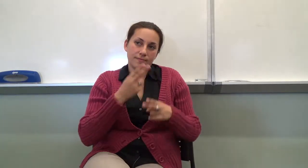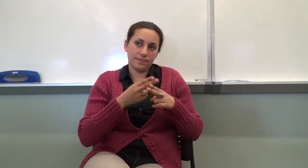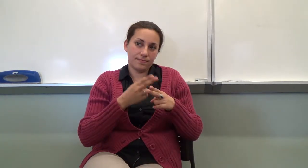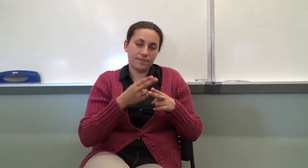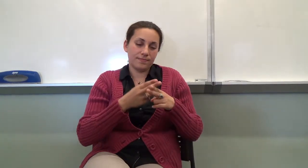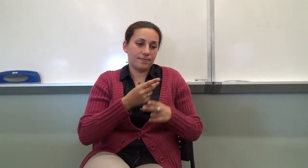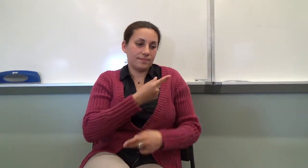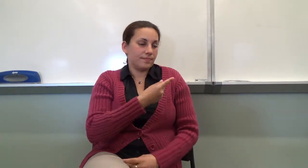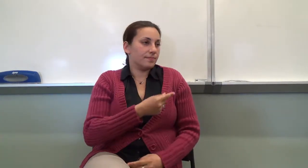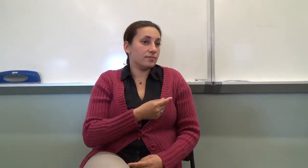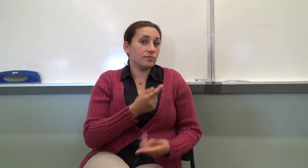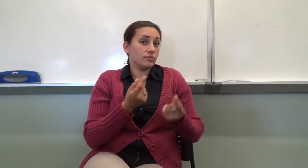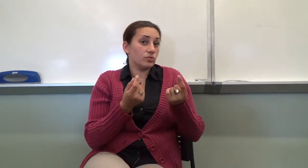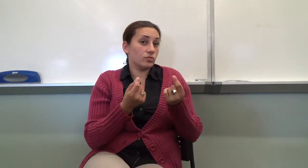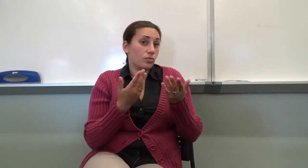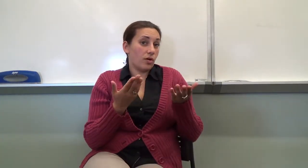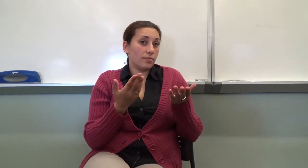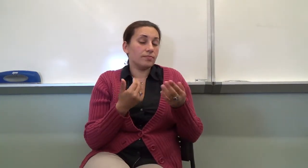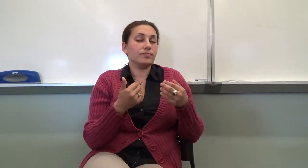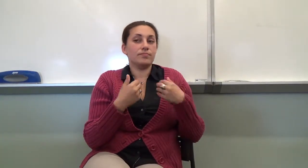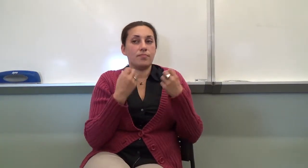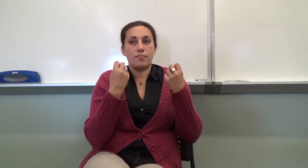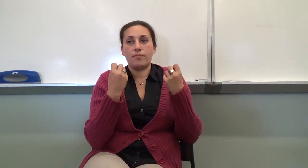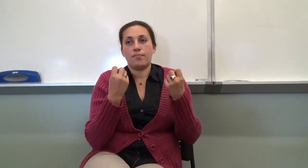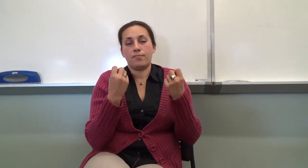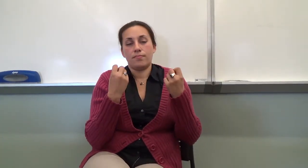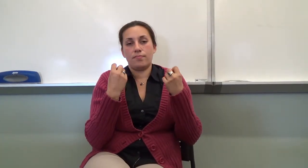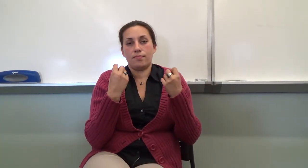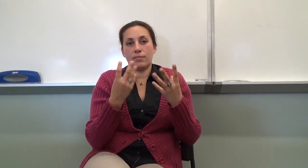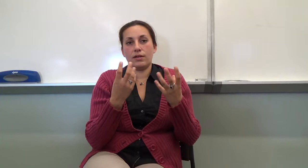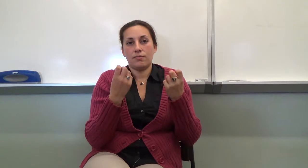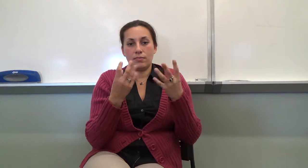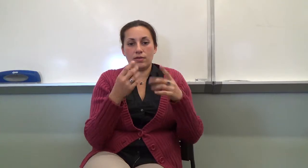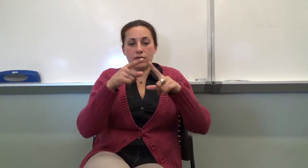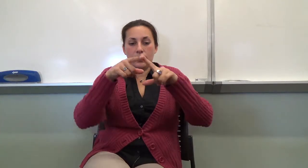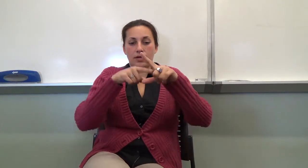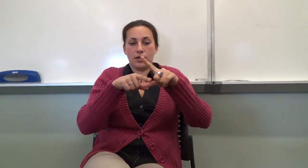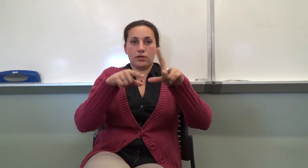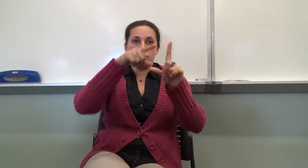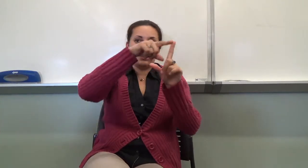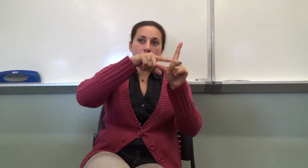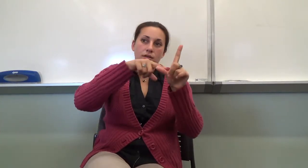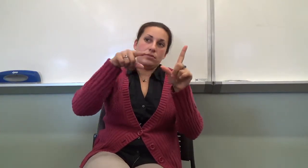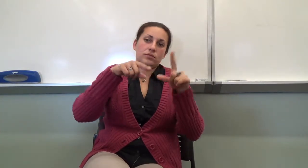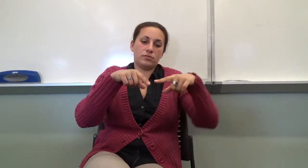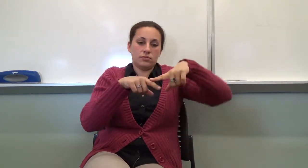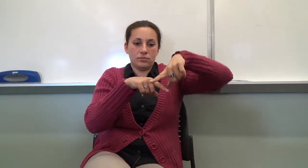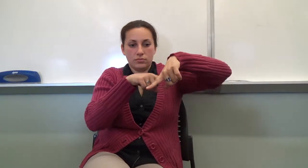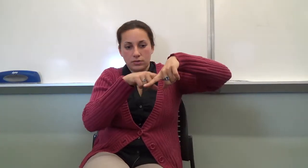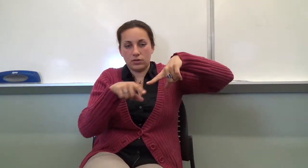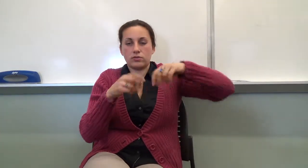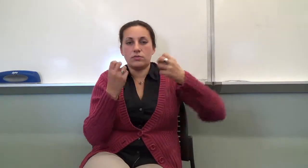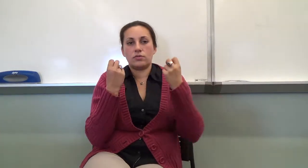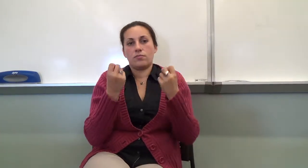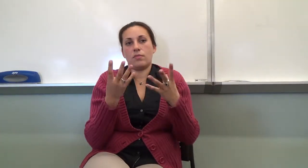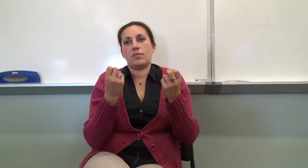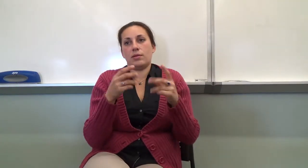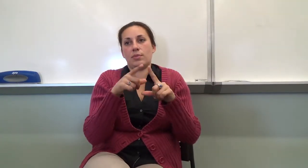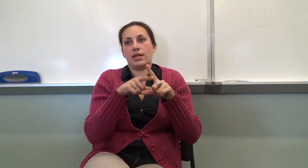And that does form a lot of angles. In fact, there are two sets formed, and maybe you've already seen